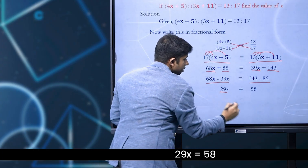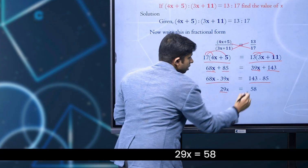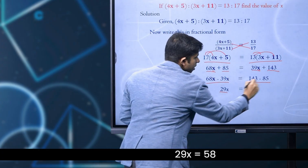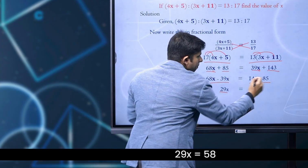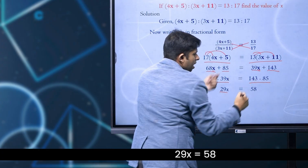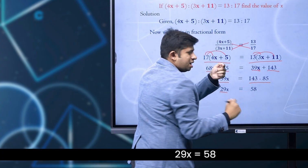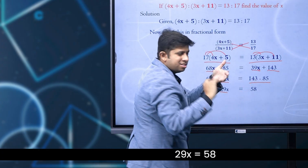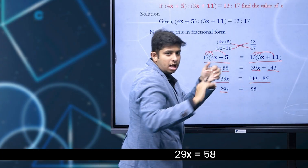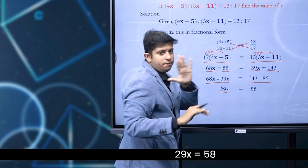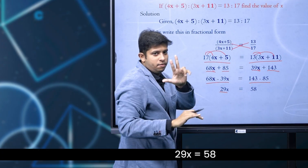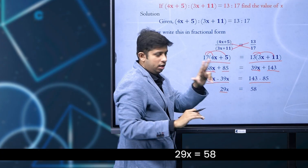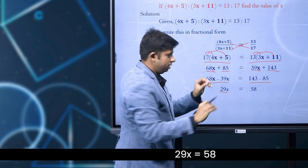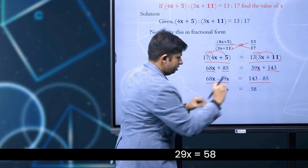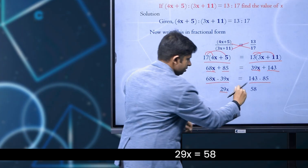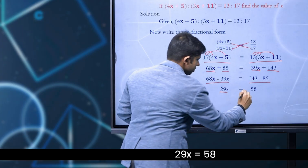29x is equal to 58.